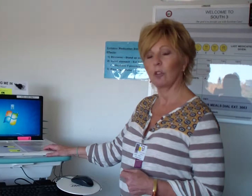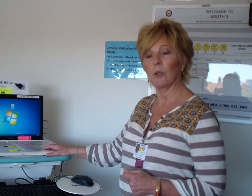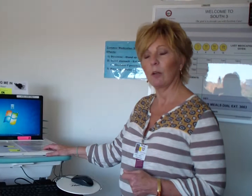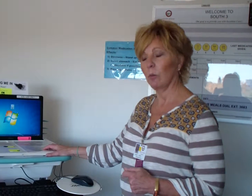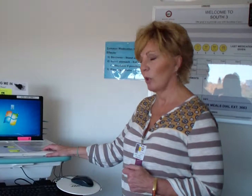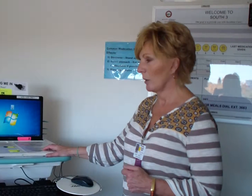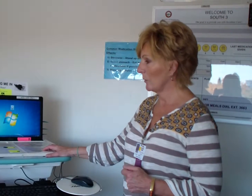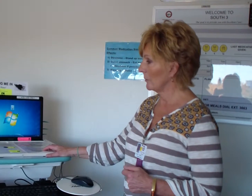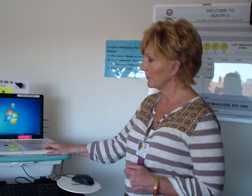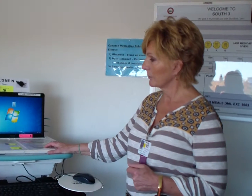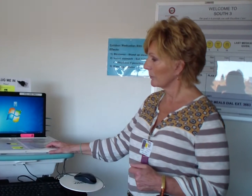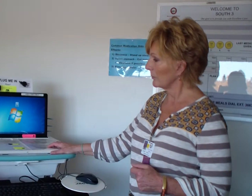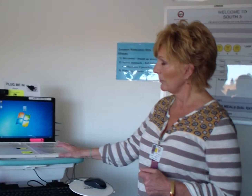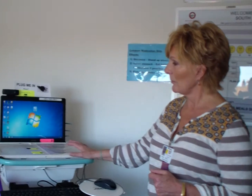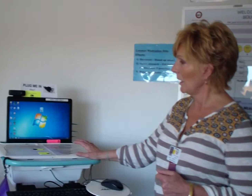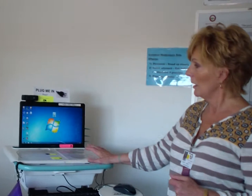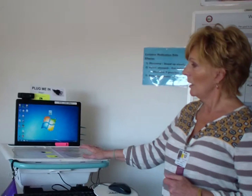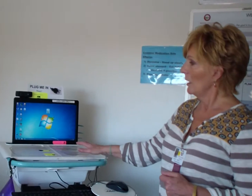and I'm going to show you how it works.